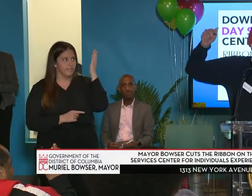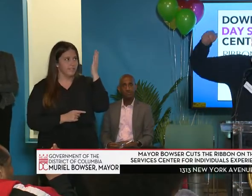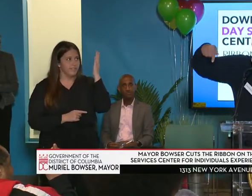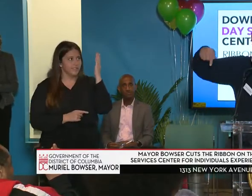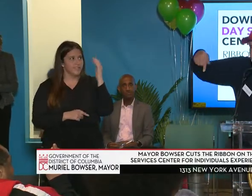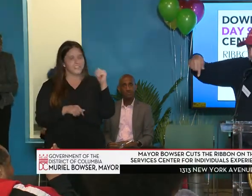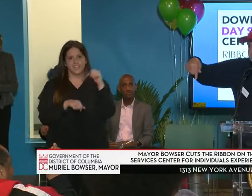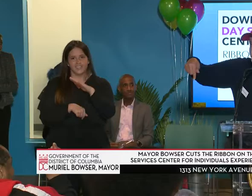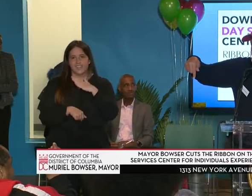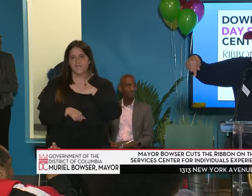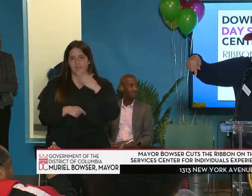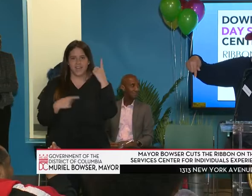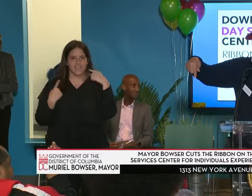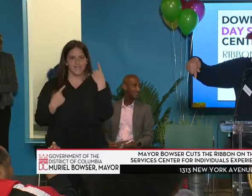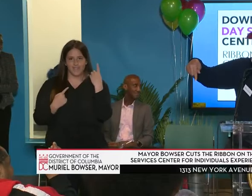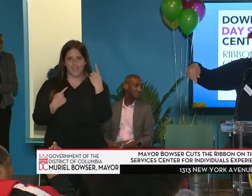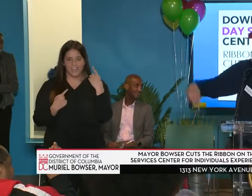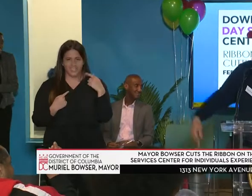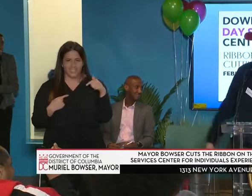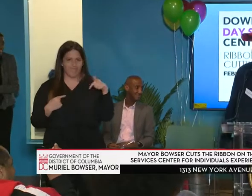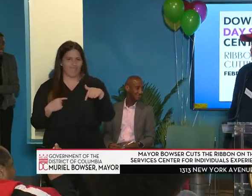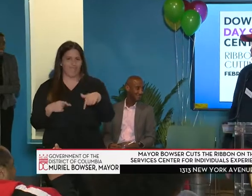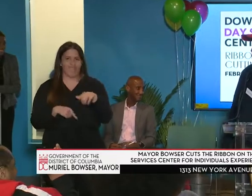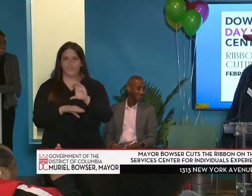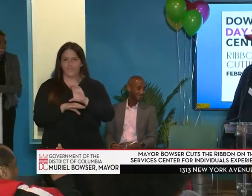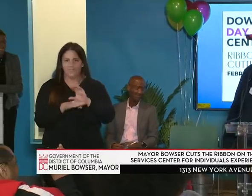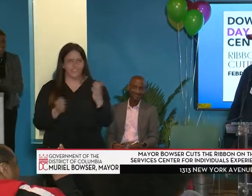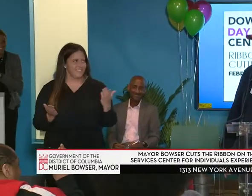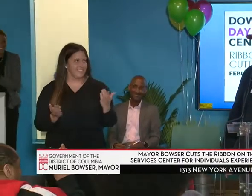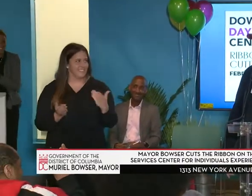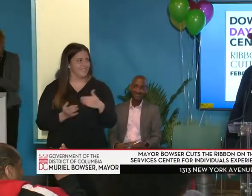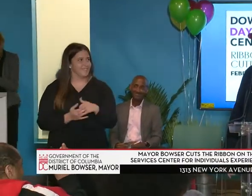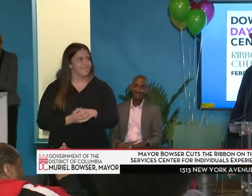crazy butt right back down here to this church.